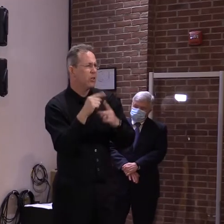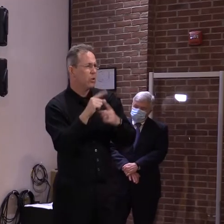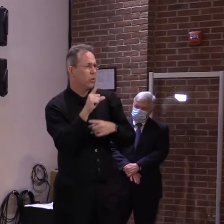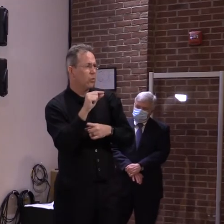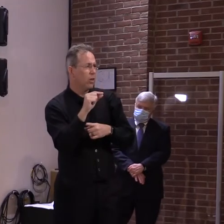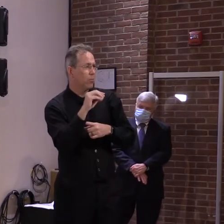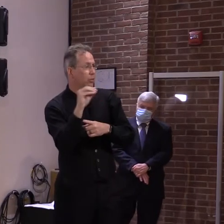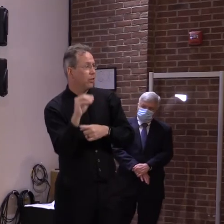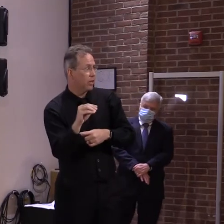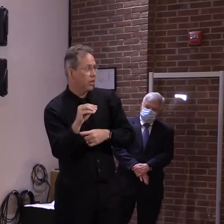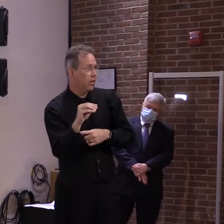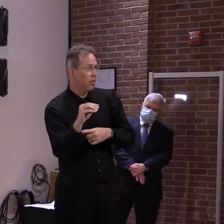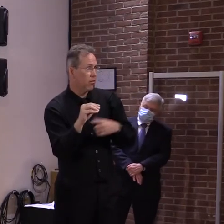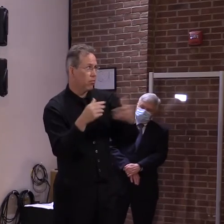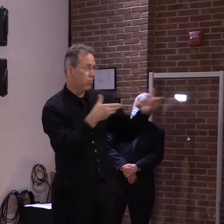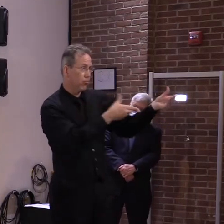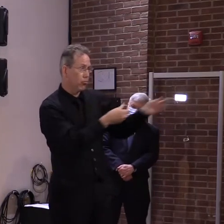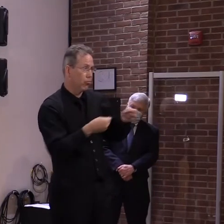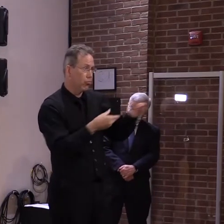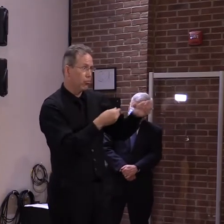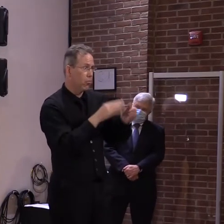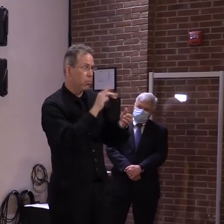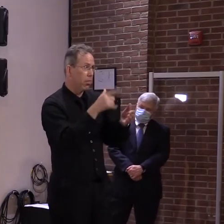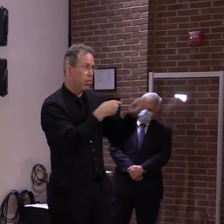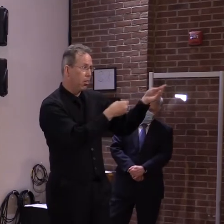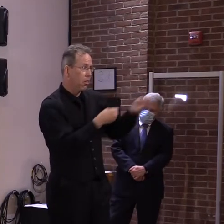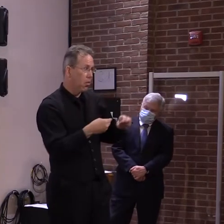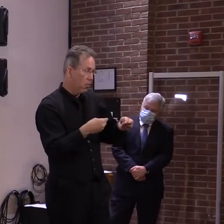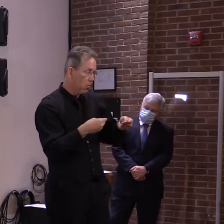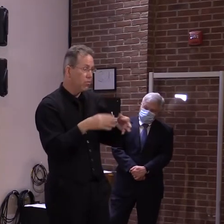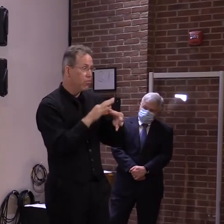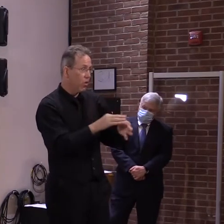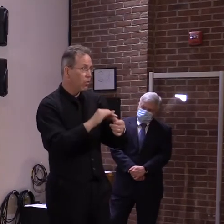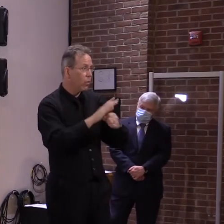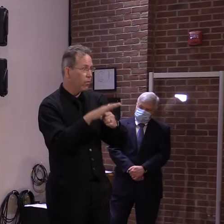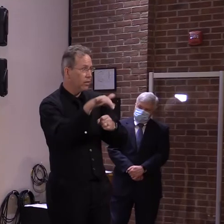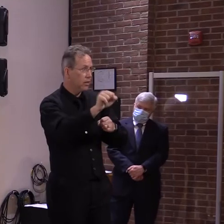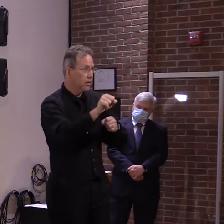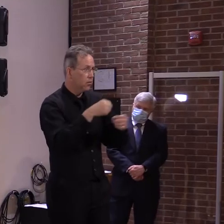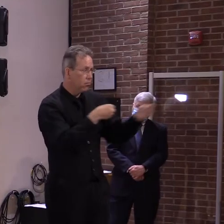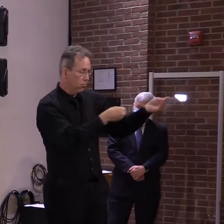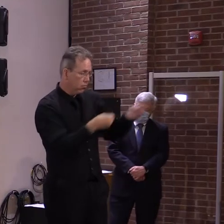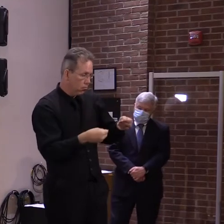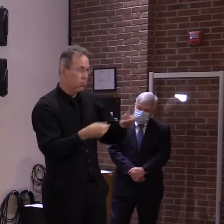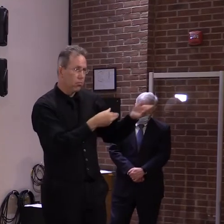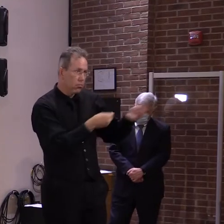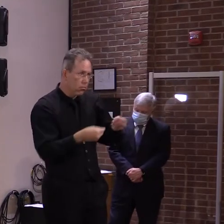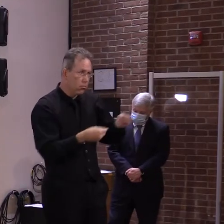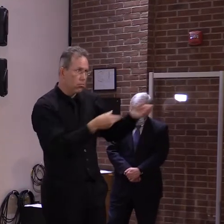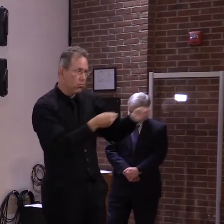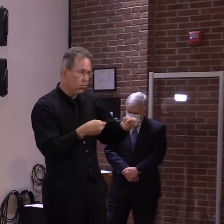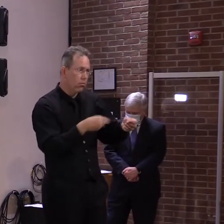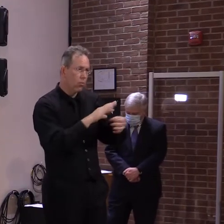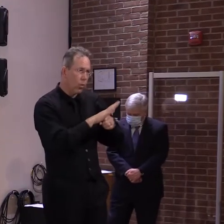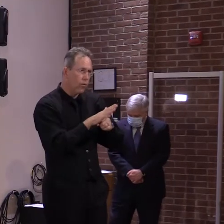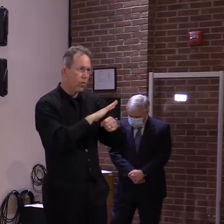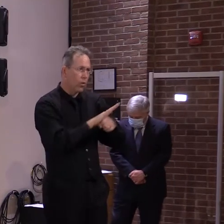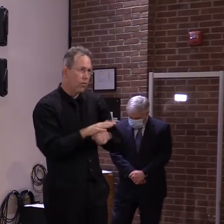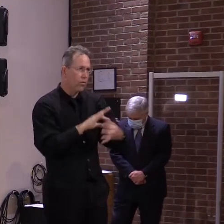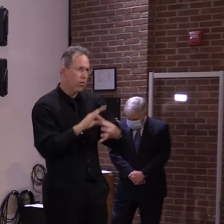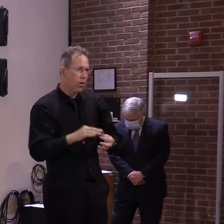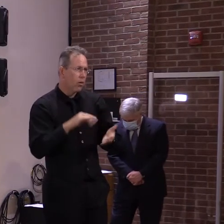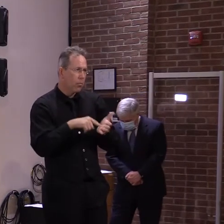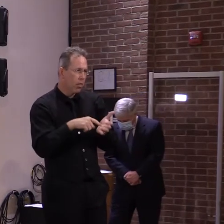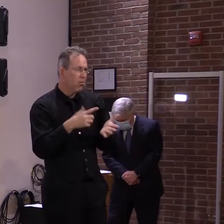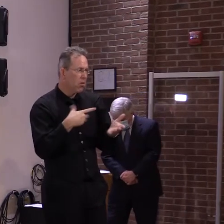COVID-related. And that's not to say they aren't important. I mean, there are a lot of initiatives that we've asked for that aren't COVID-related,